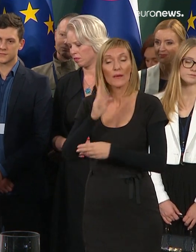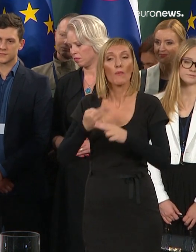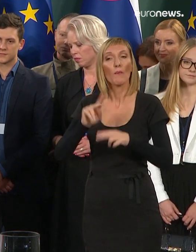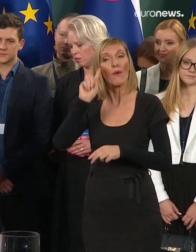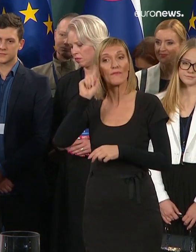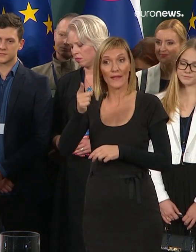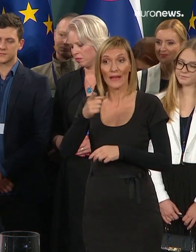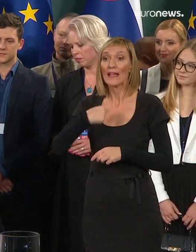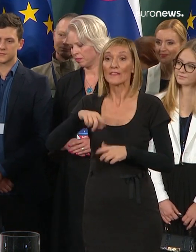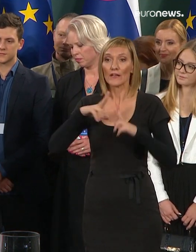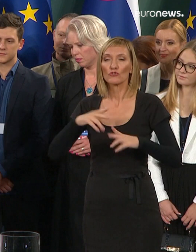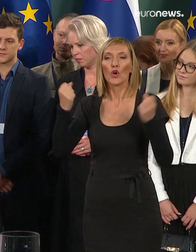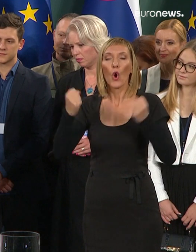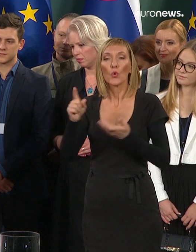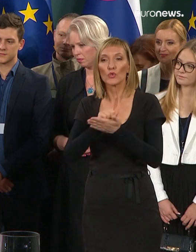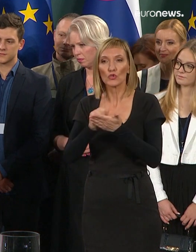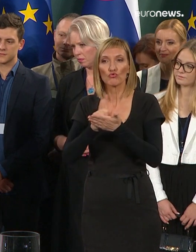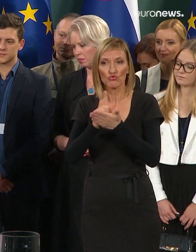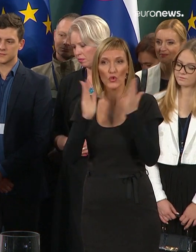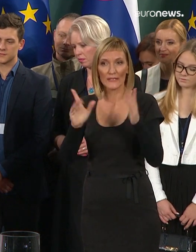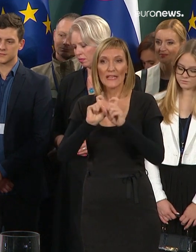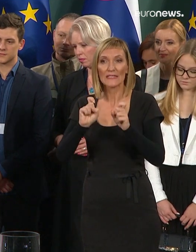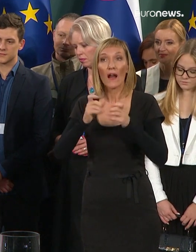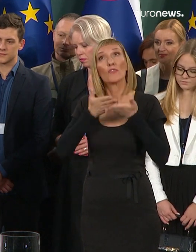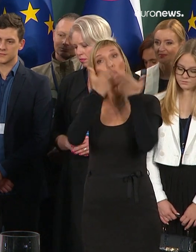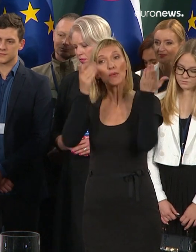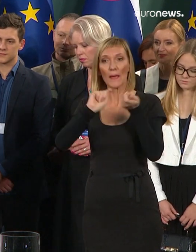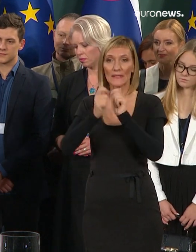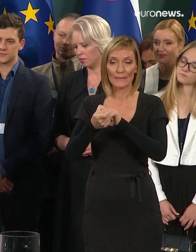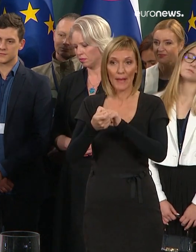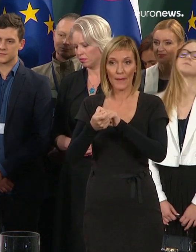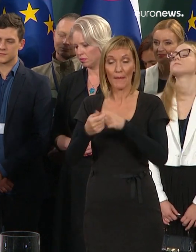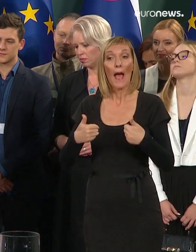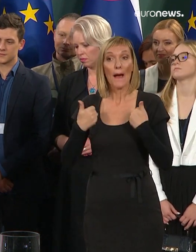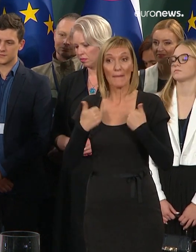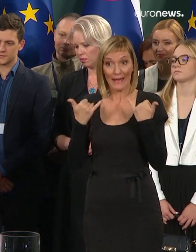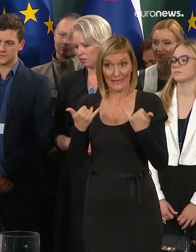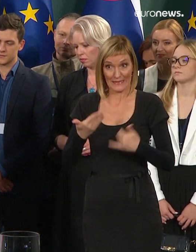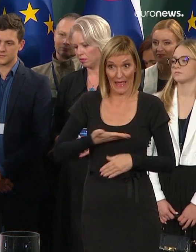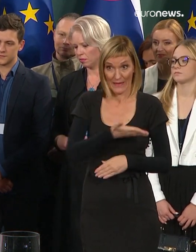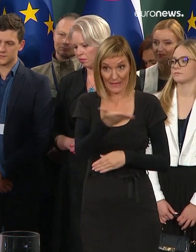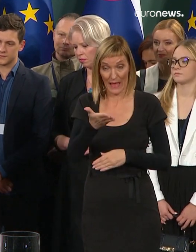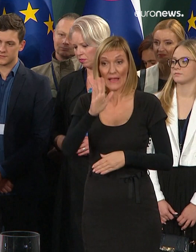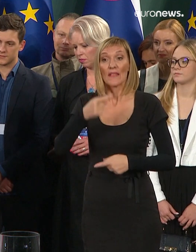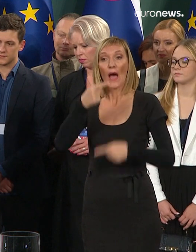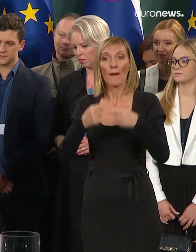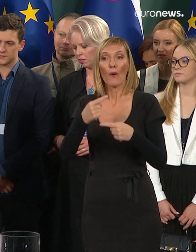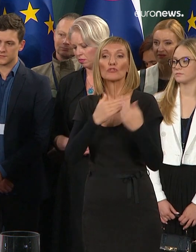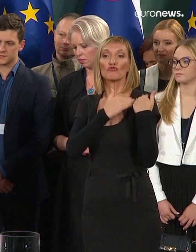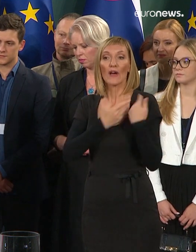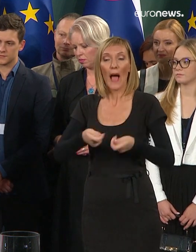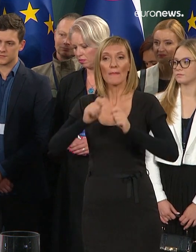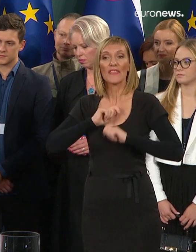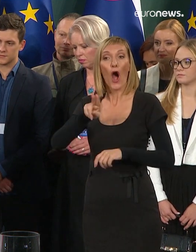I want a Slovenia in which we will understand that hard times are ahead because of climate change. The young expect us to take